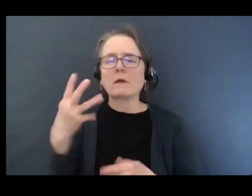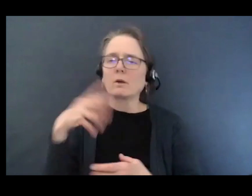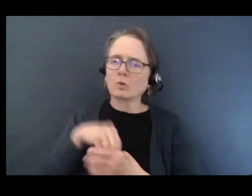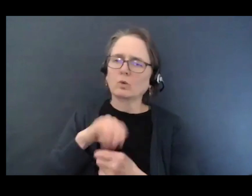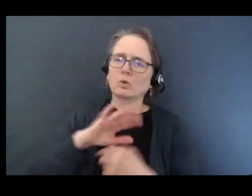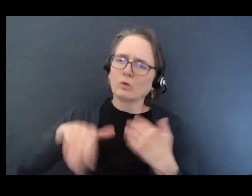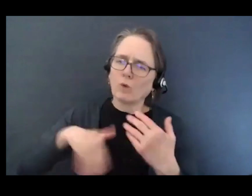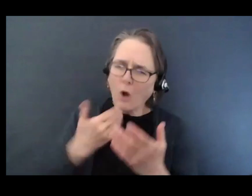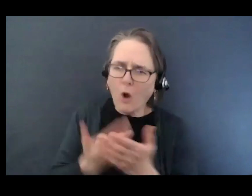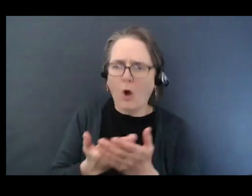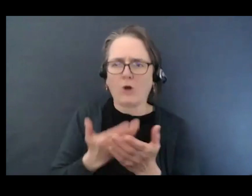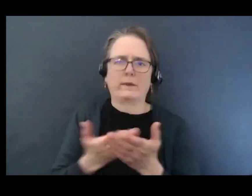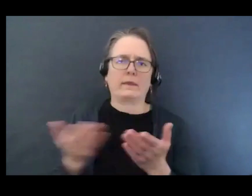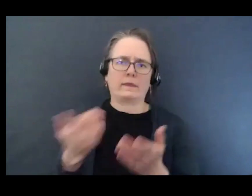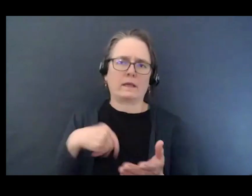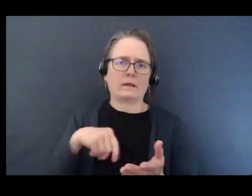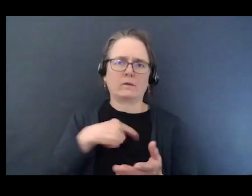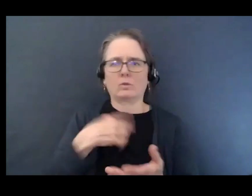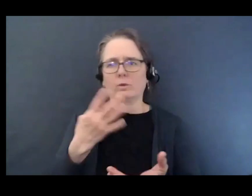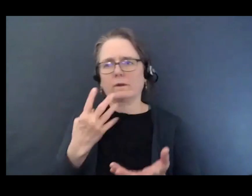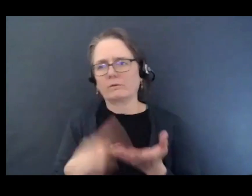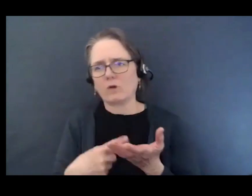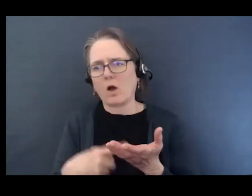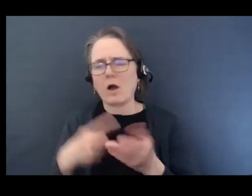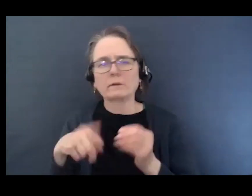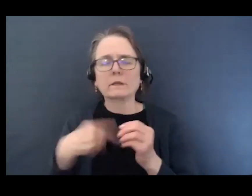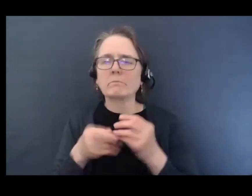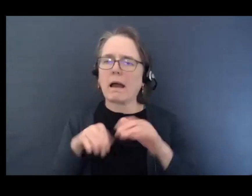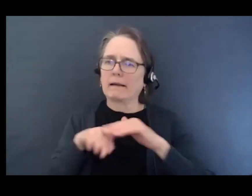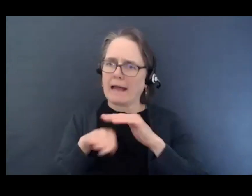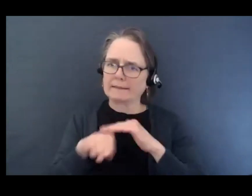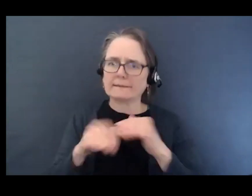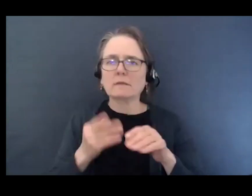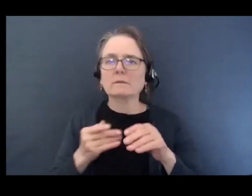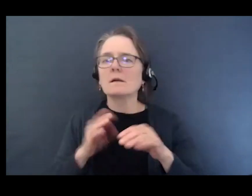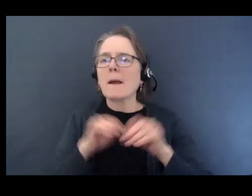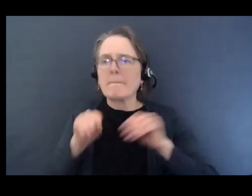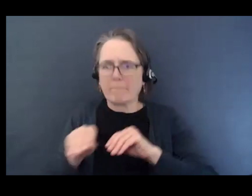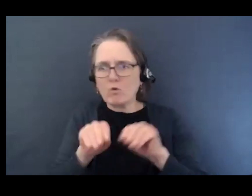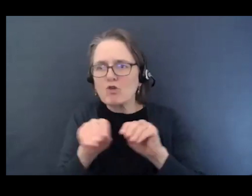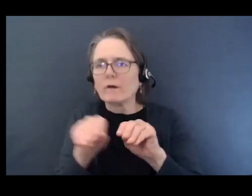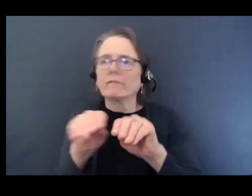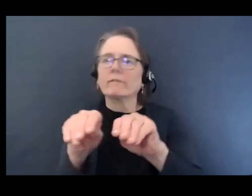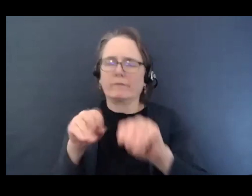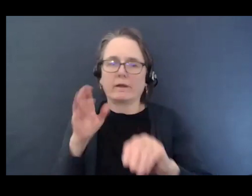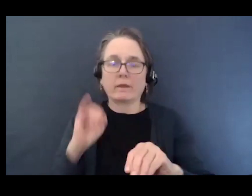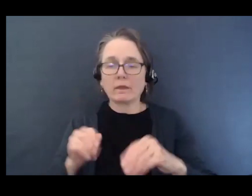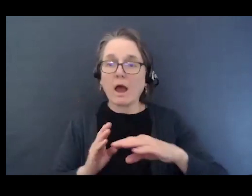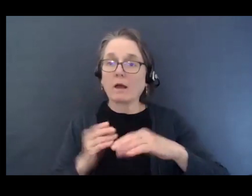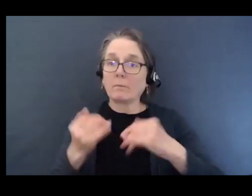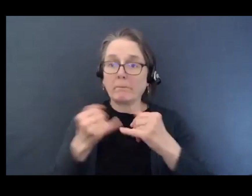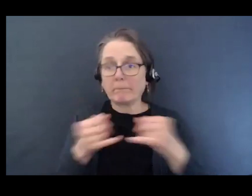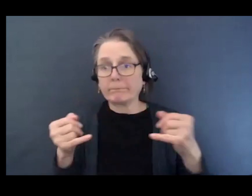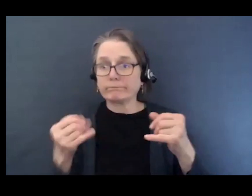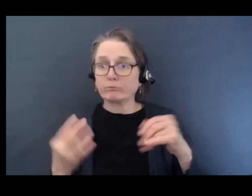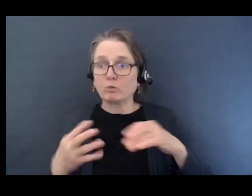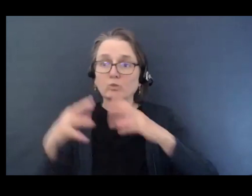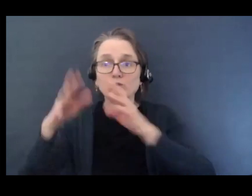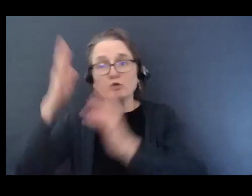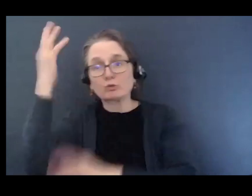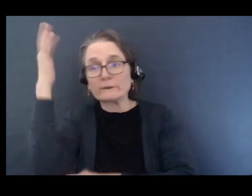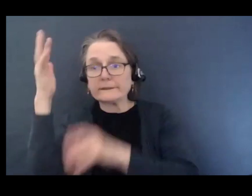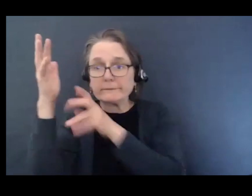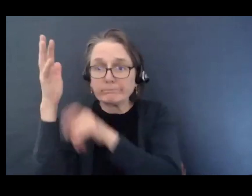we've been talking about all weekend in terms of ability to get over bumps or use certain pedestrian facilities.